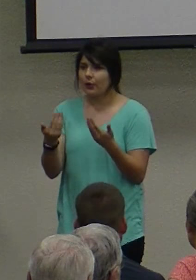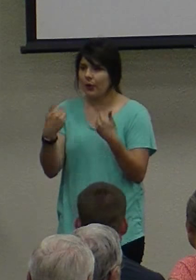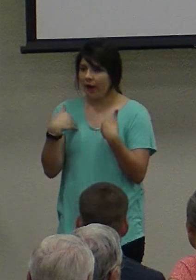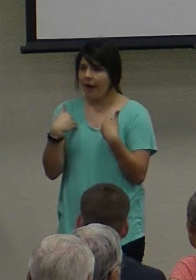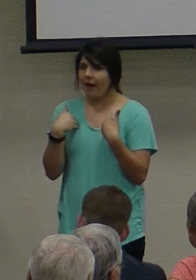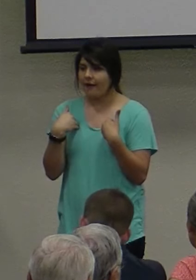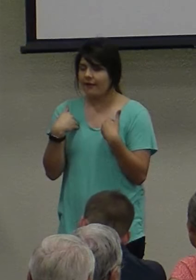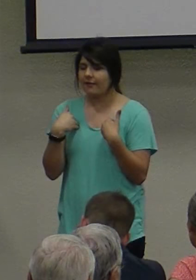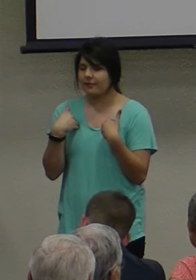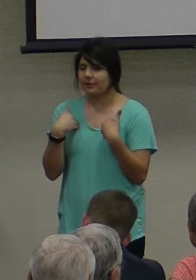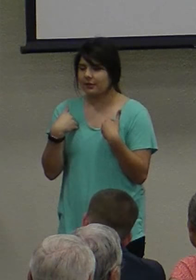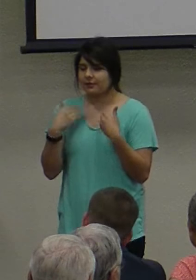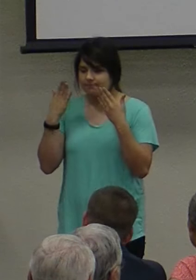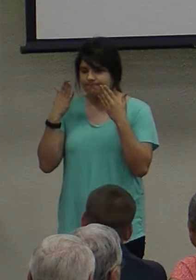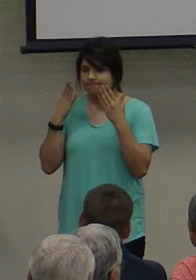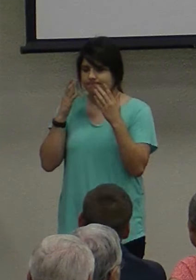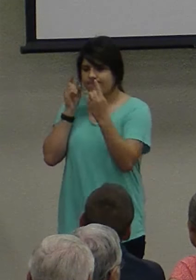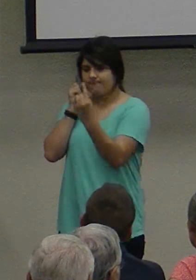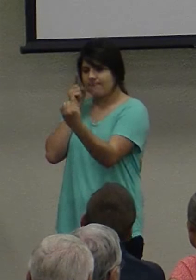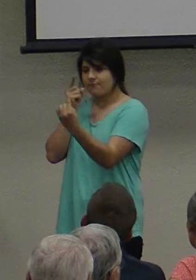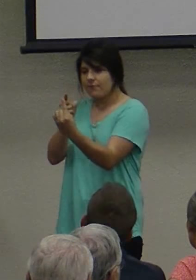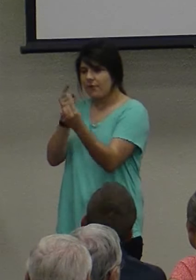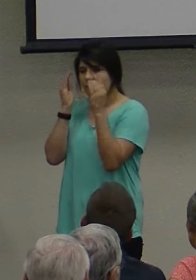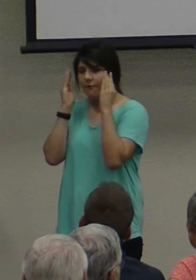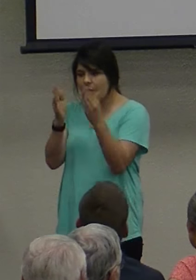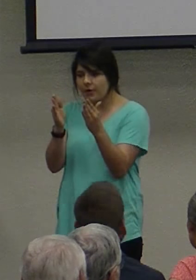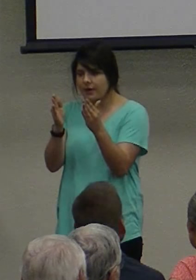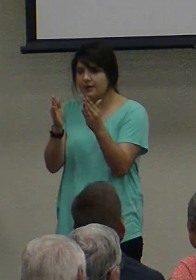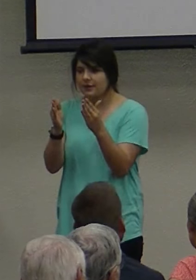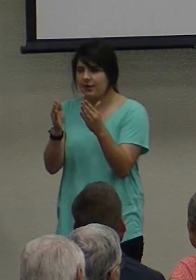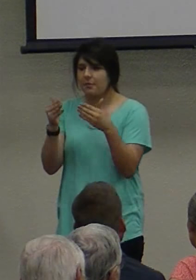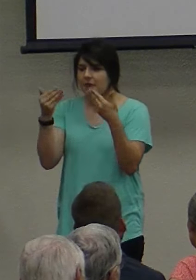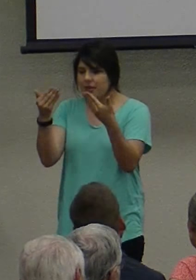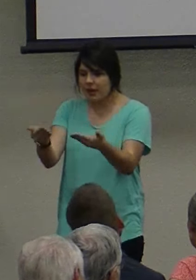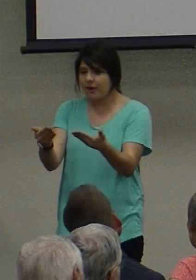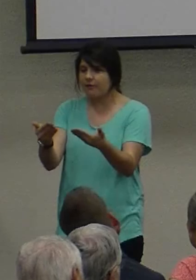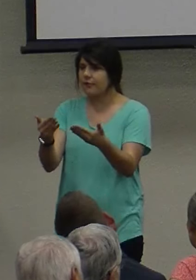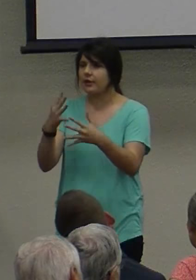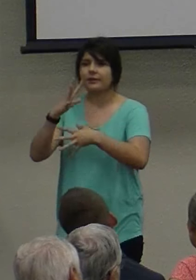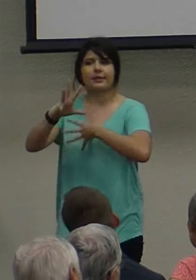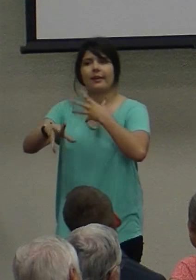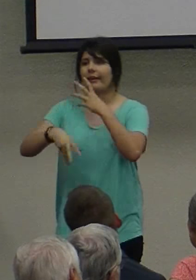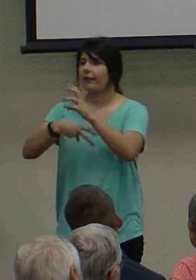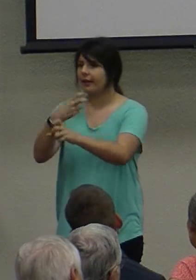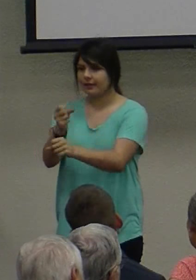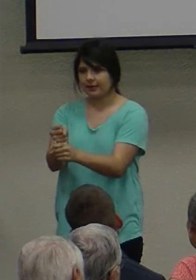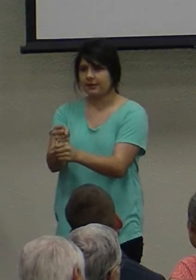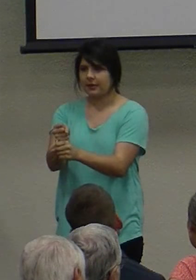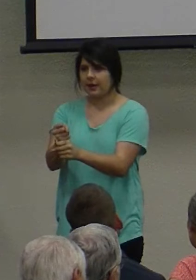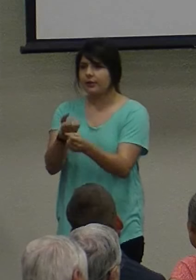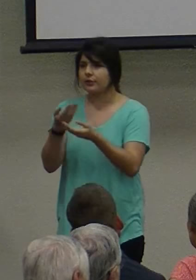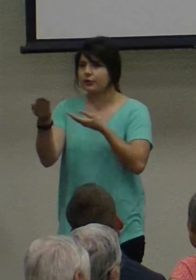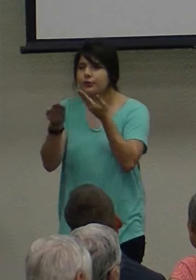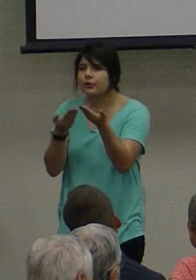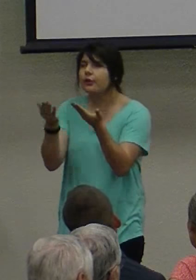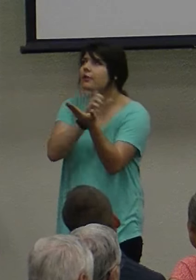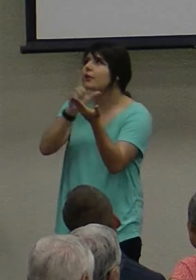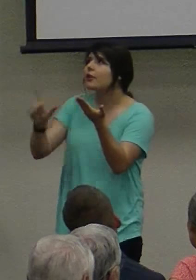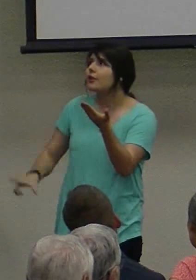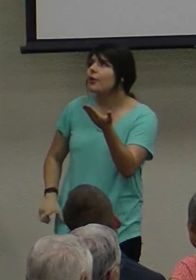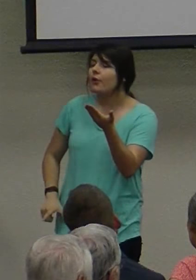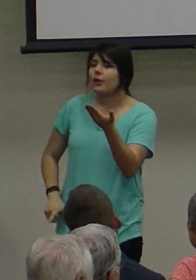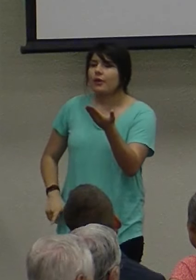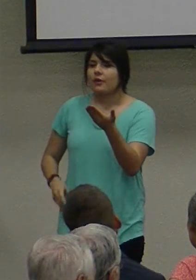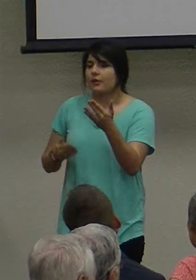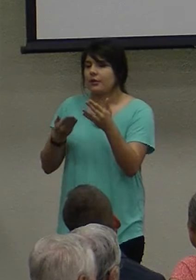have stayed the course, who have been there for decades and have served the Lord and have been through